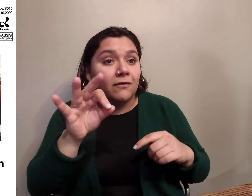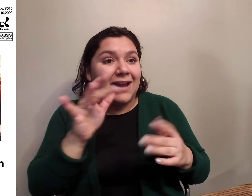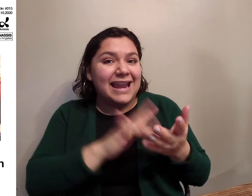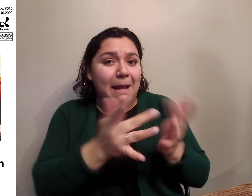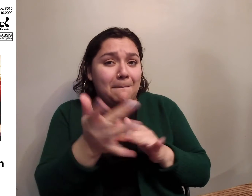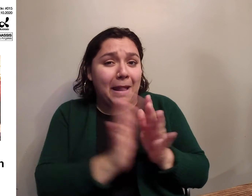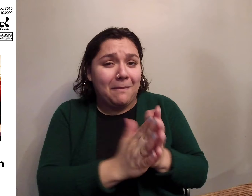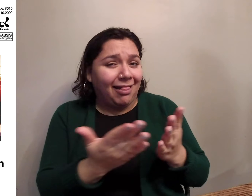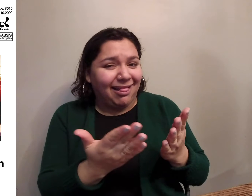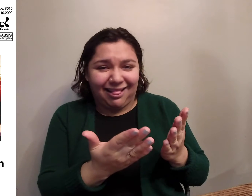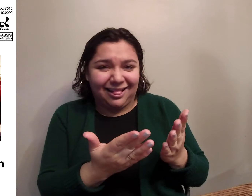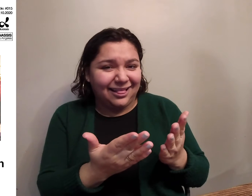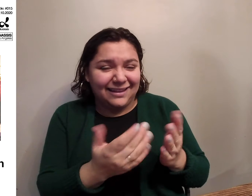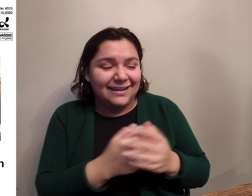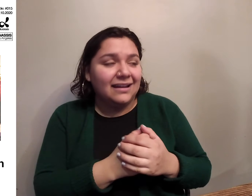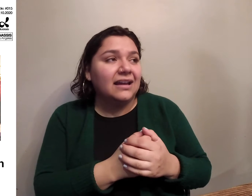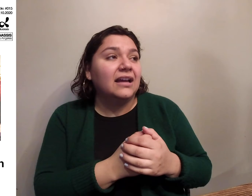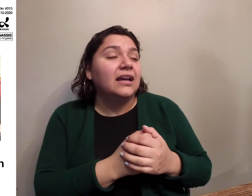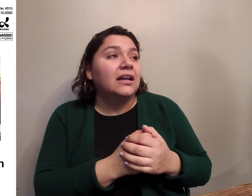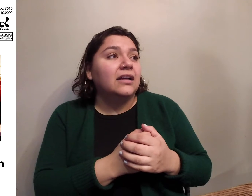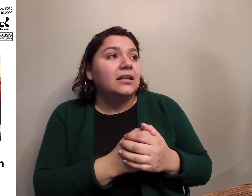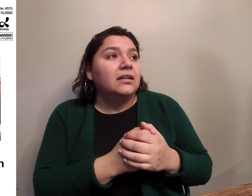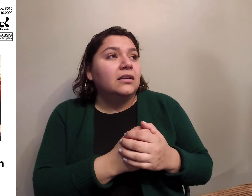Bible, and